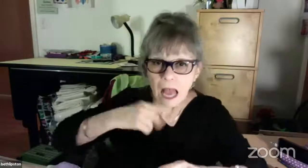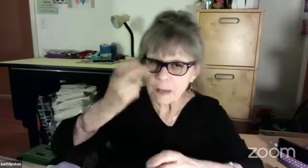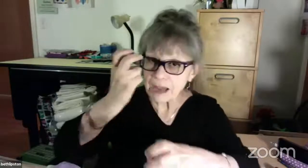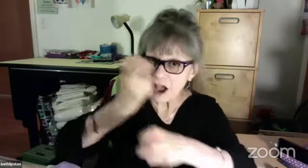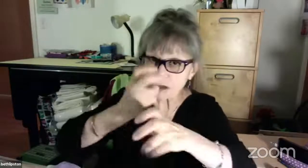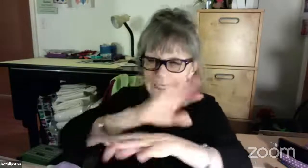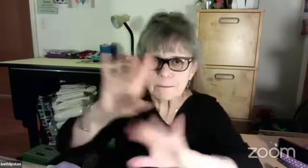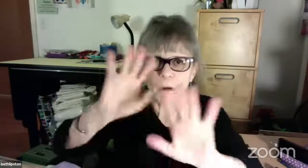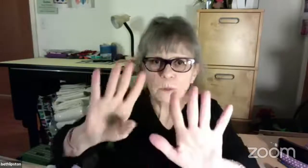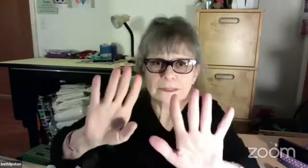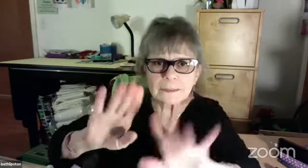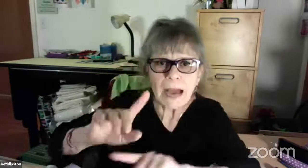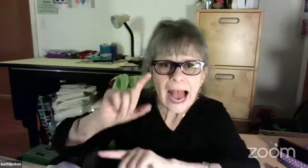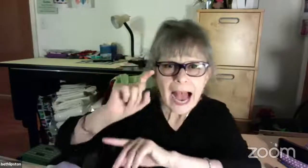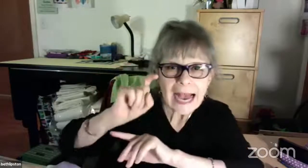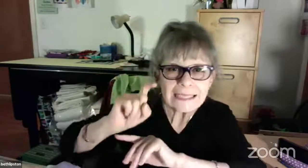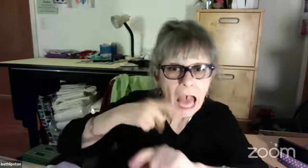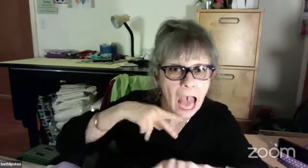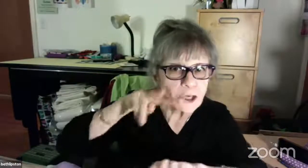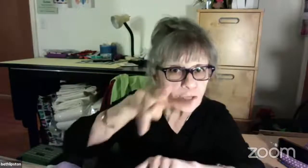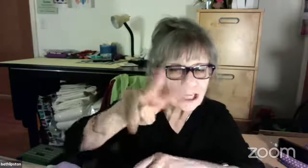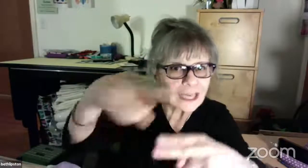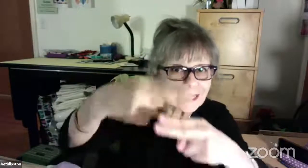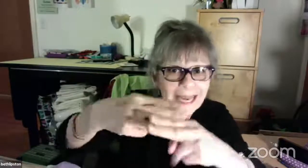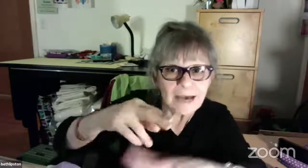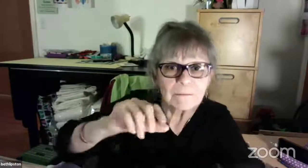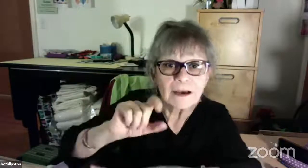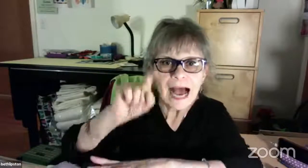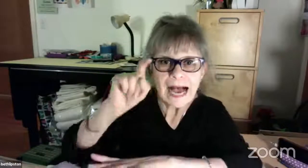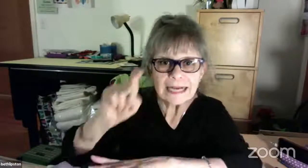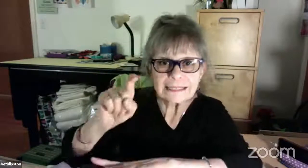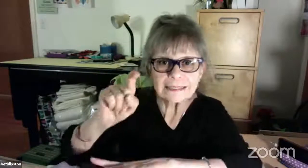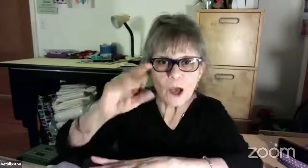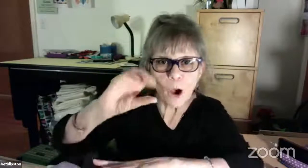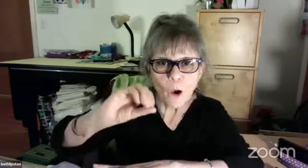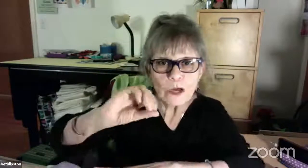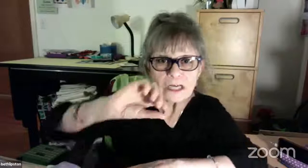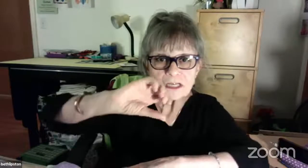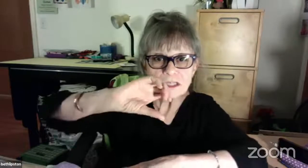And it's so hard to spell your name. Let's see. I see it.